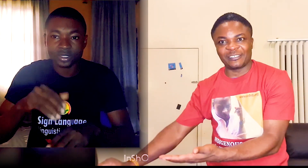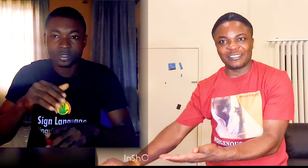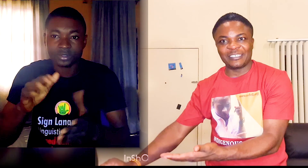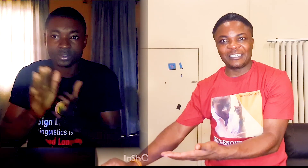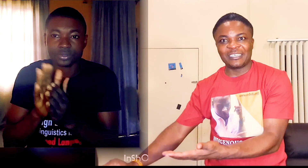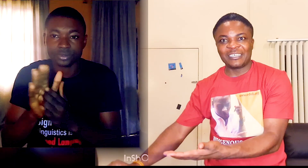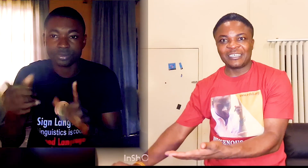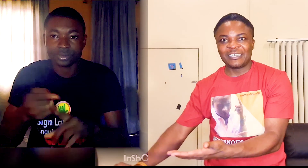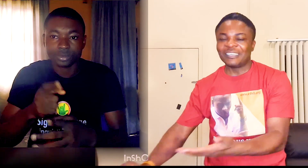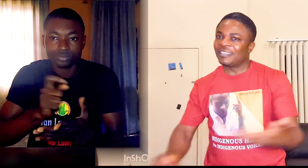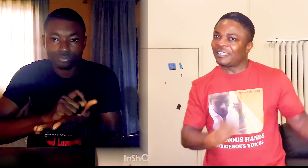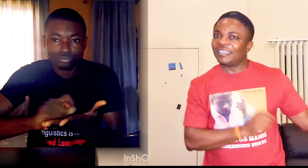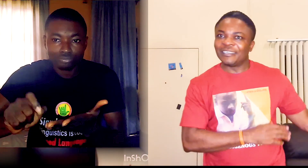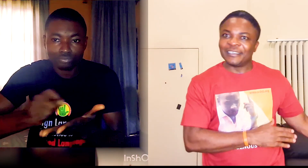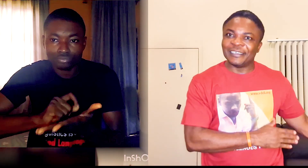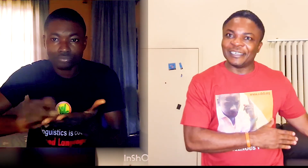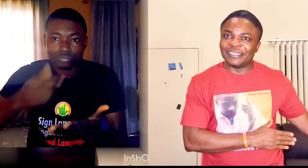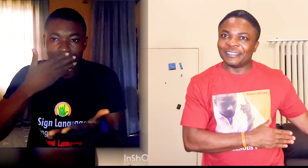English